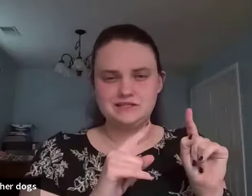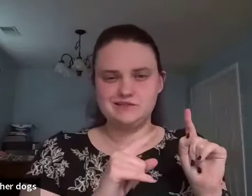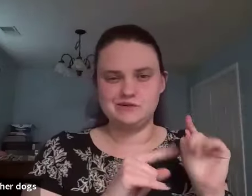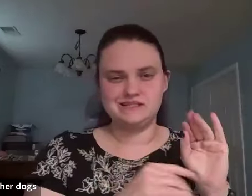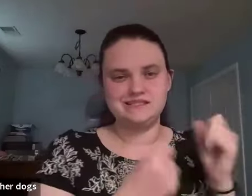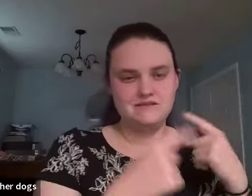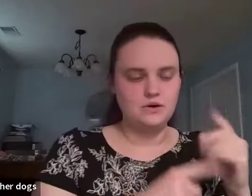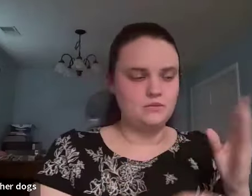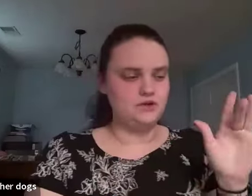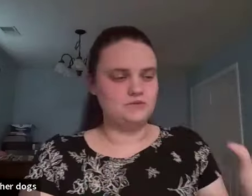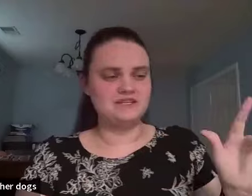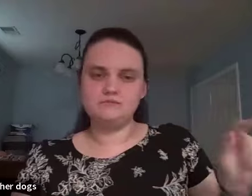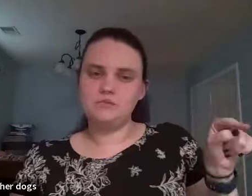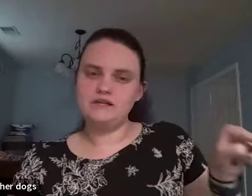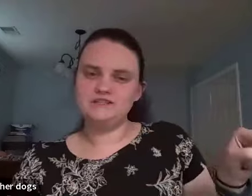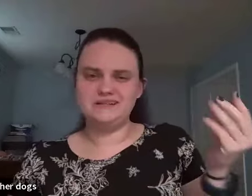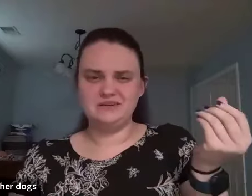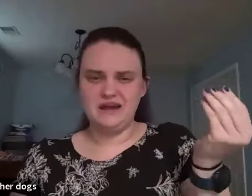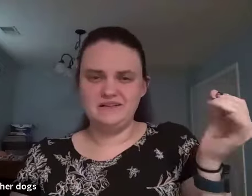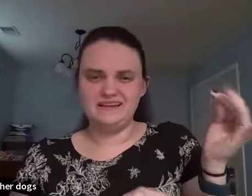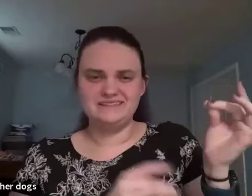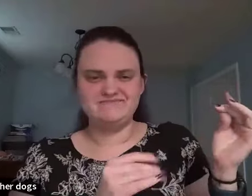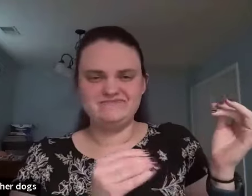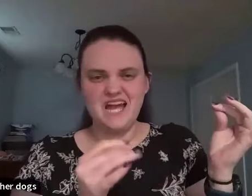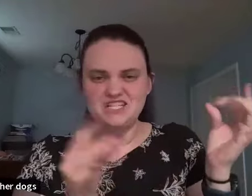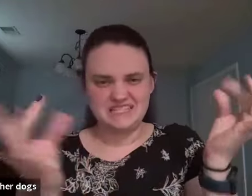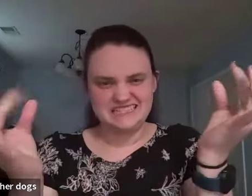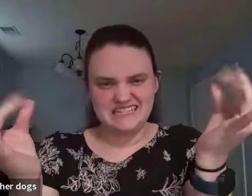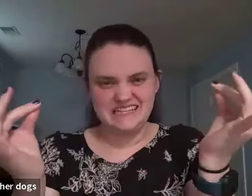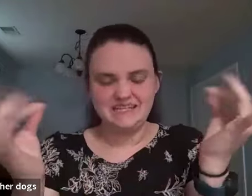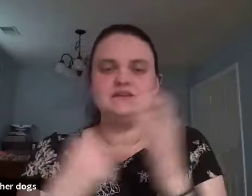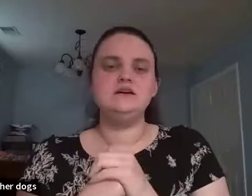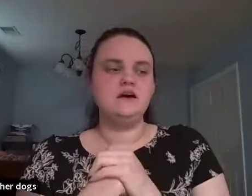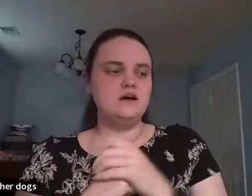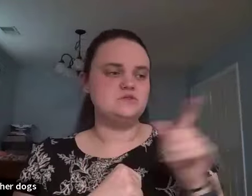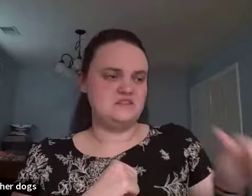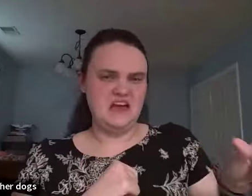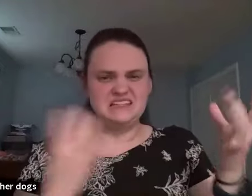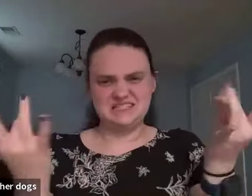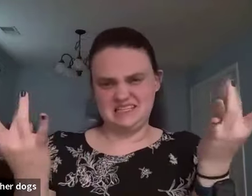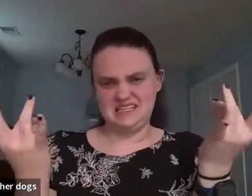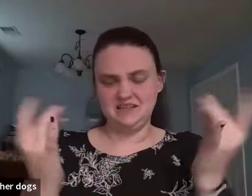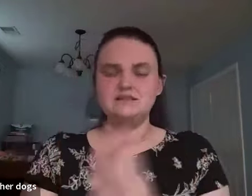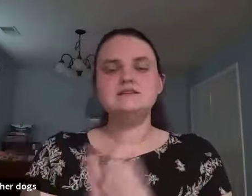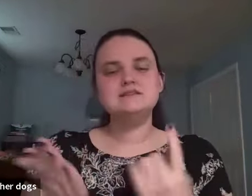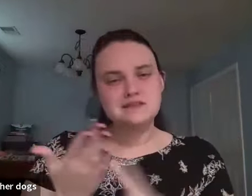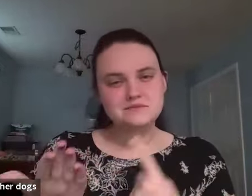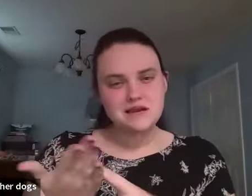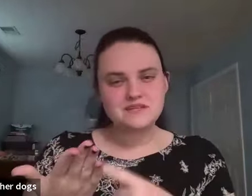different sort of sign for it where you almost like point to it and you kind of like touch like sticky. So like that's sticky. Sometimes